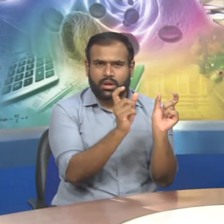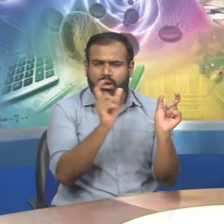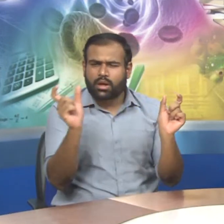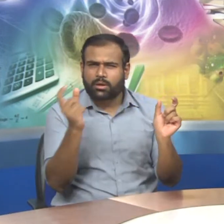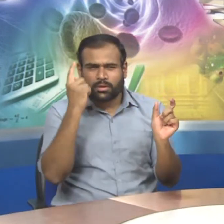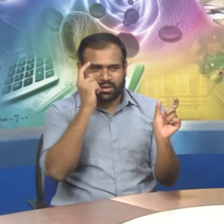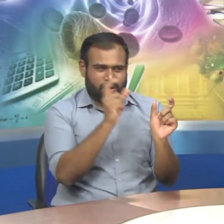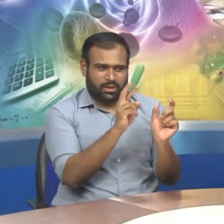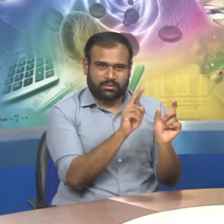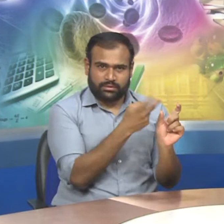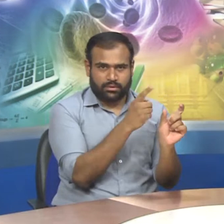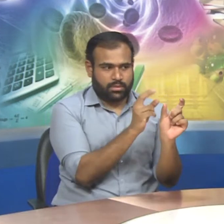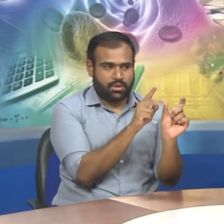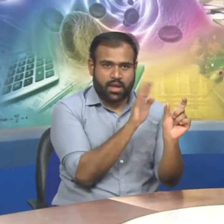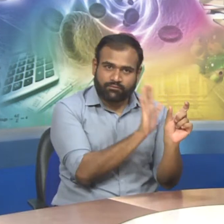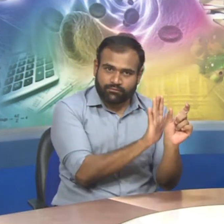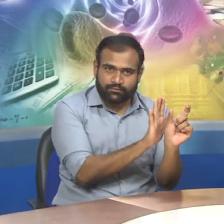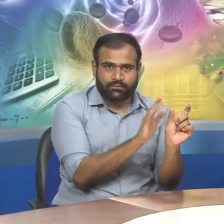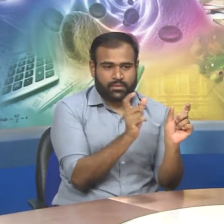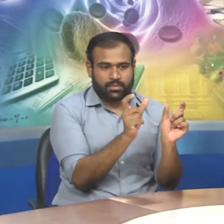Now you have to do fill in the blanks.